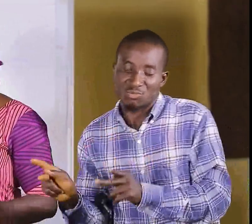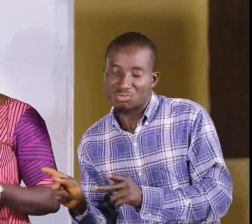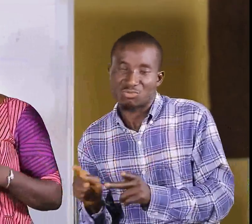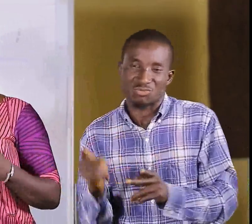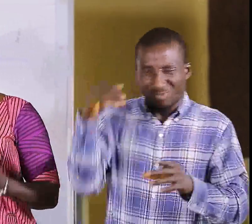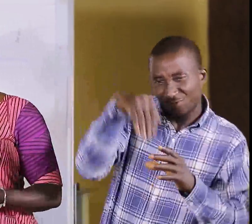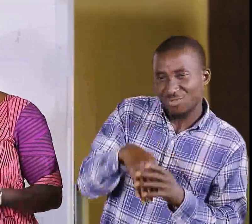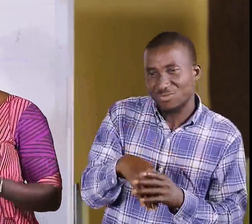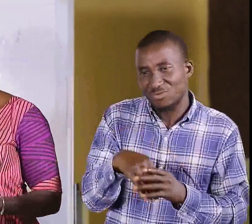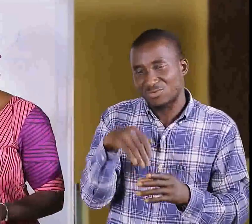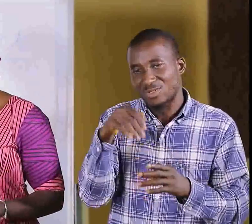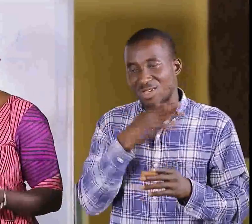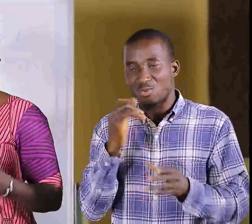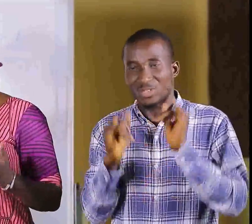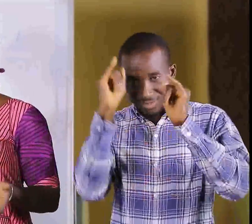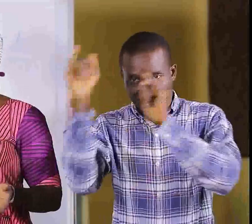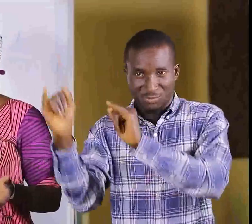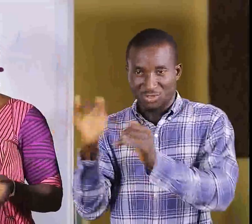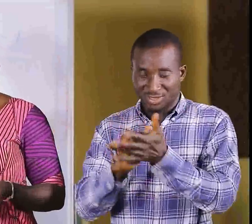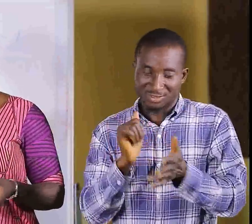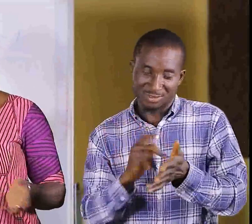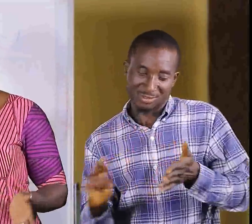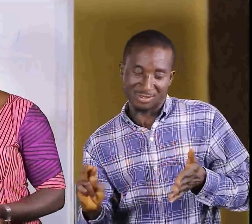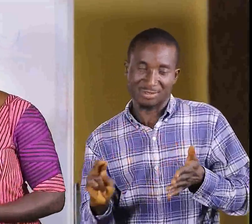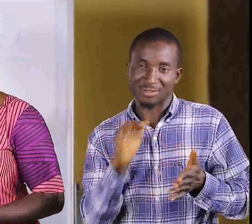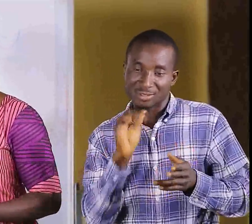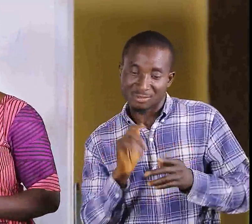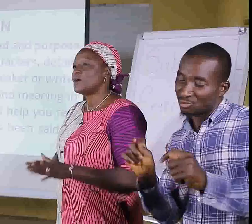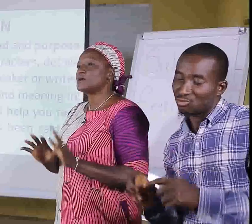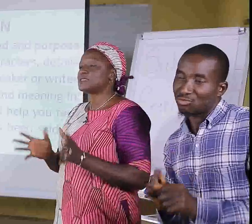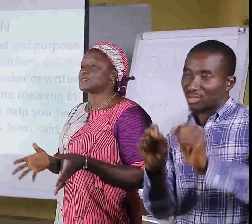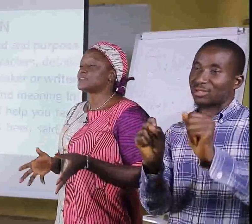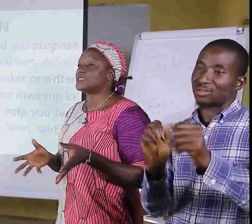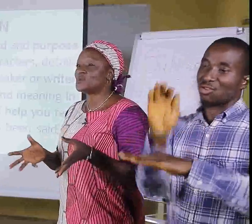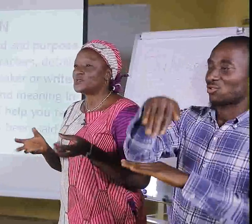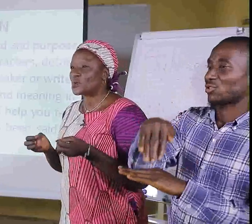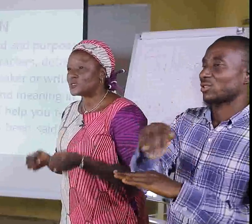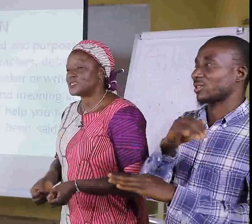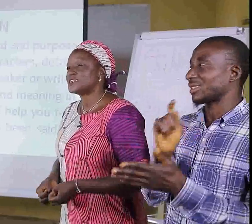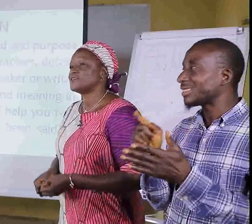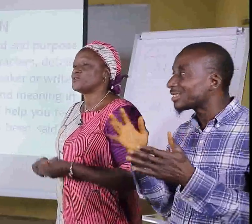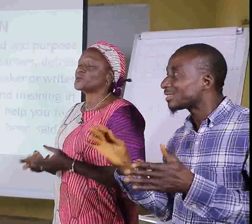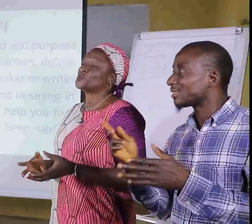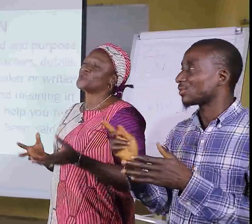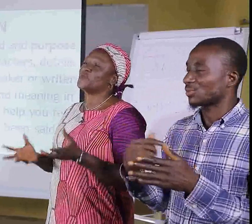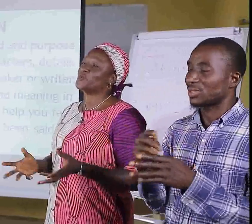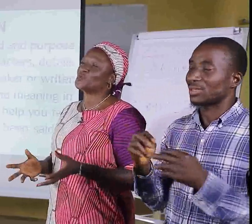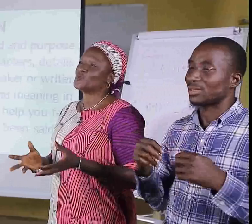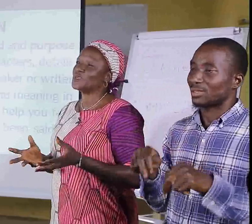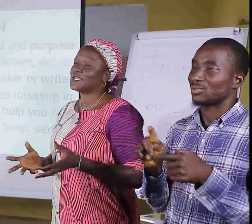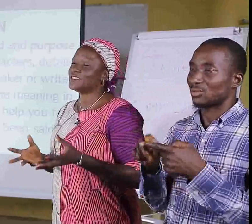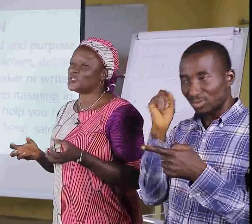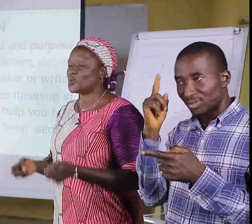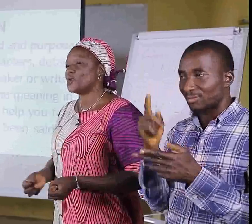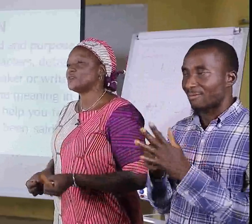that? And what is the information that the writer or speaker is trying to pass across? All these things are things we need to consider for us to be able